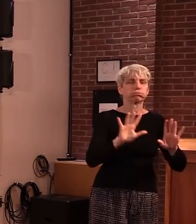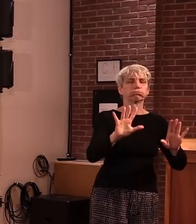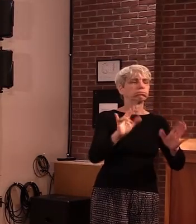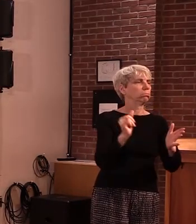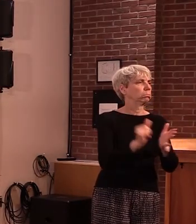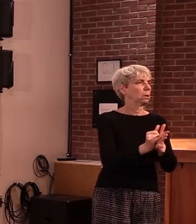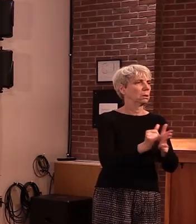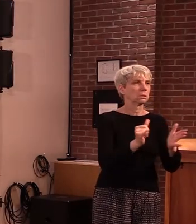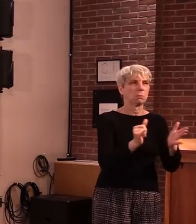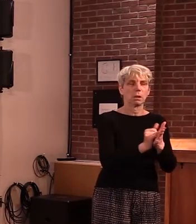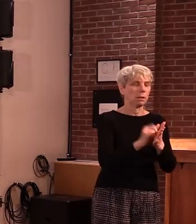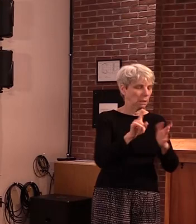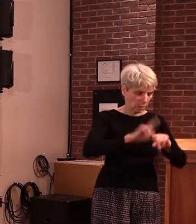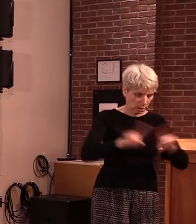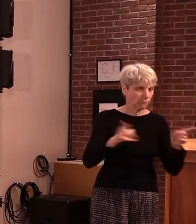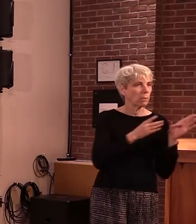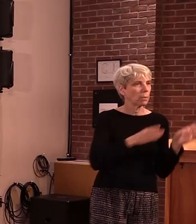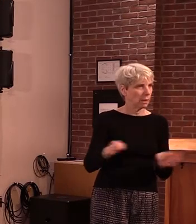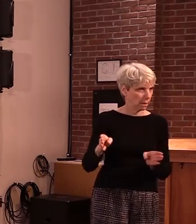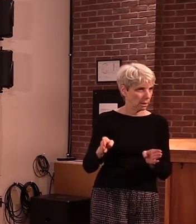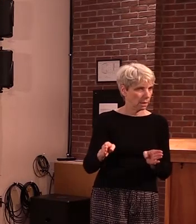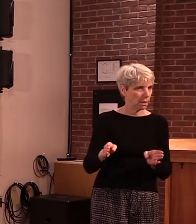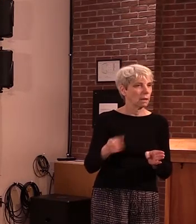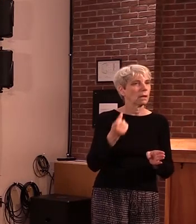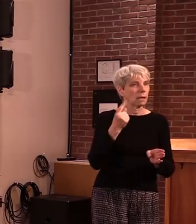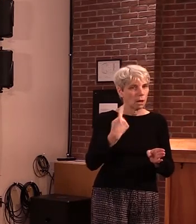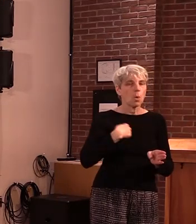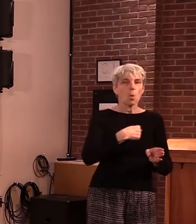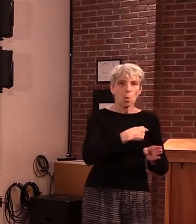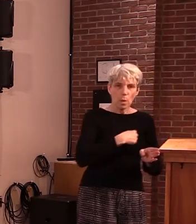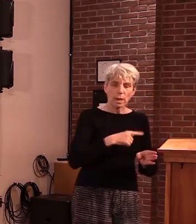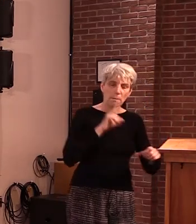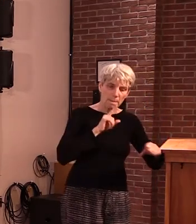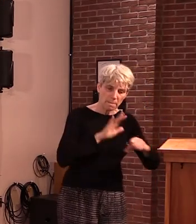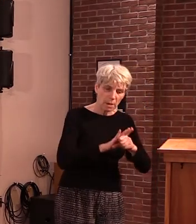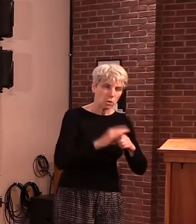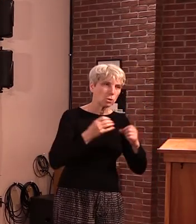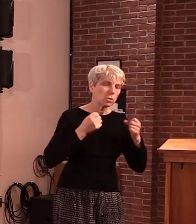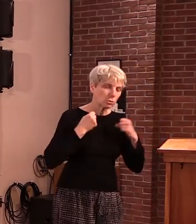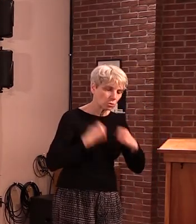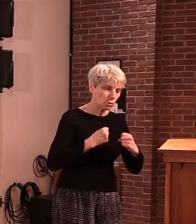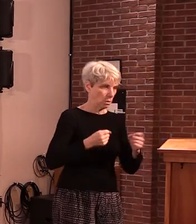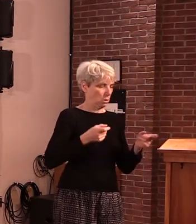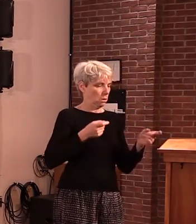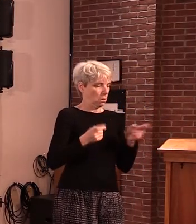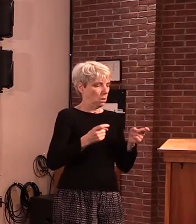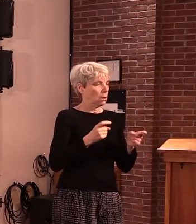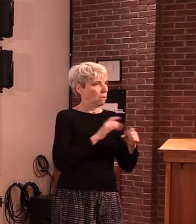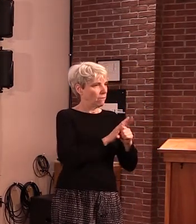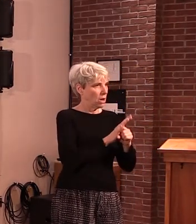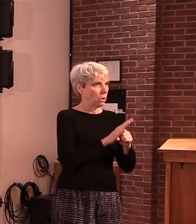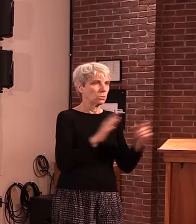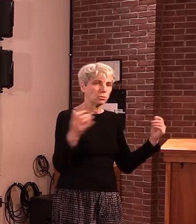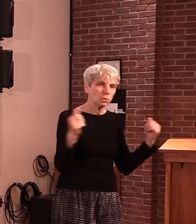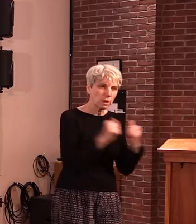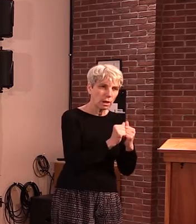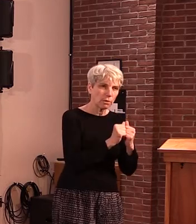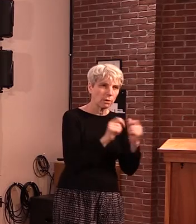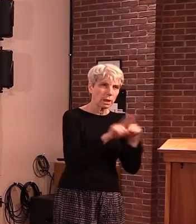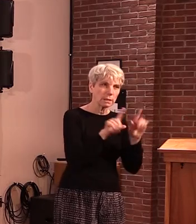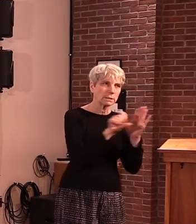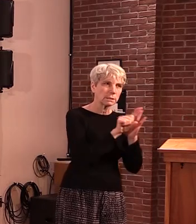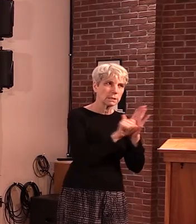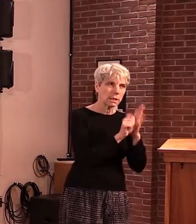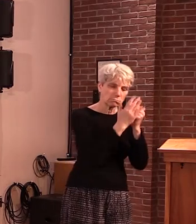put stock in our proven ability to continue to manage the virus together as a state. Our plans to reopen schools